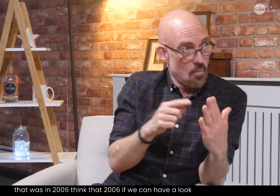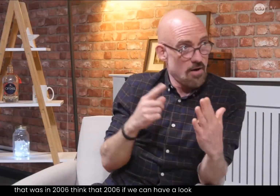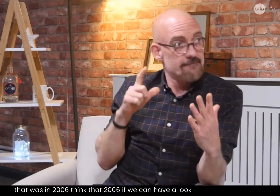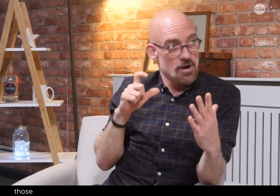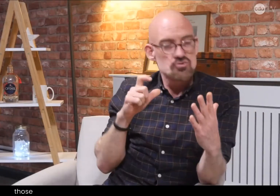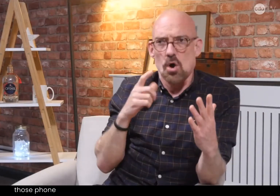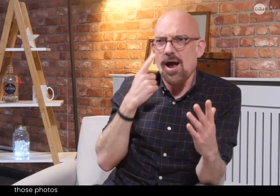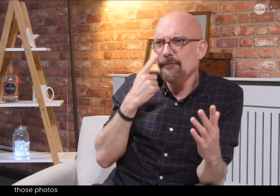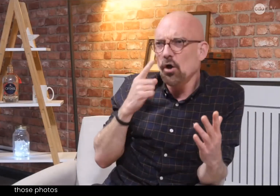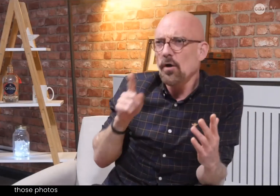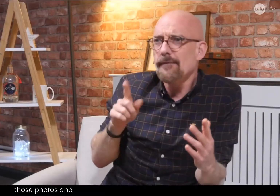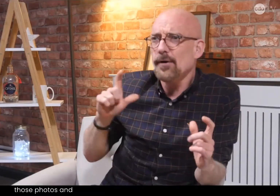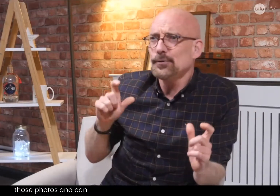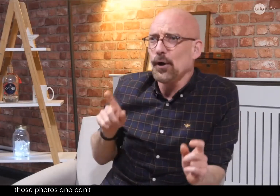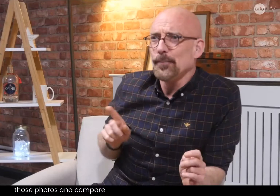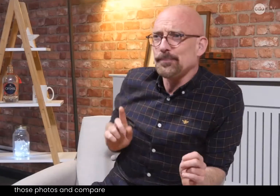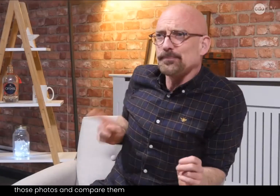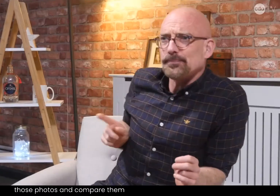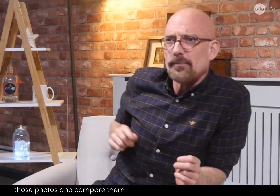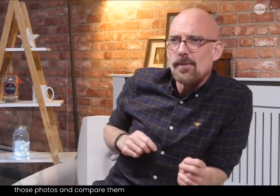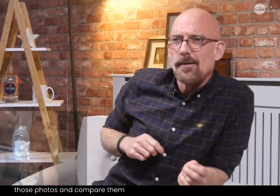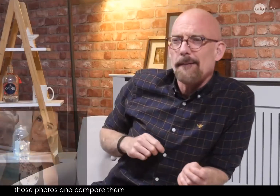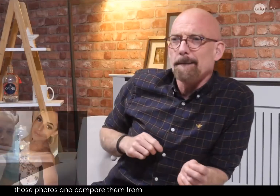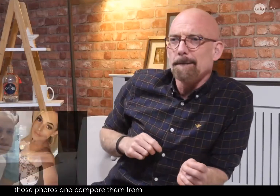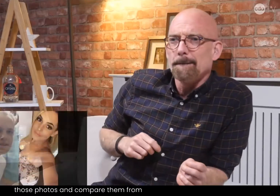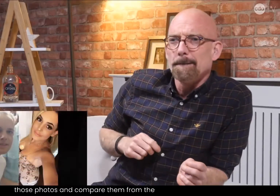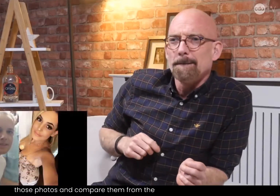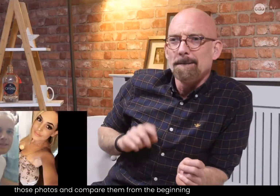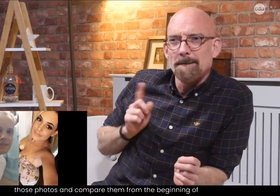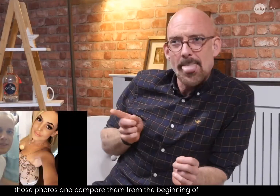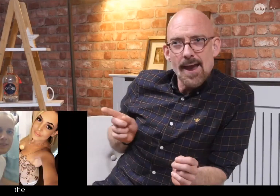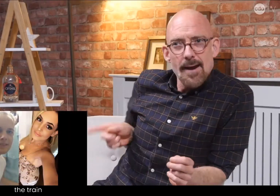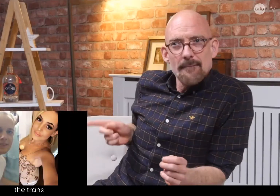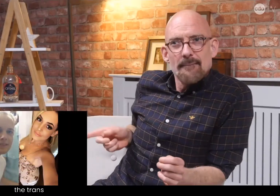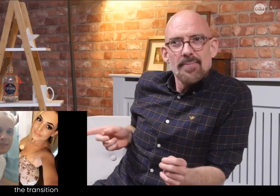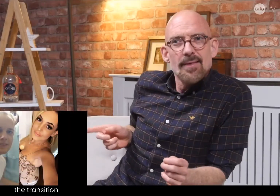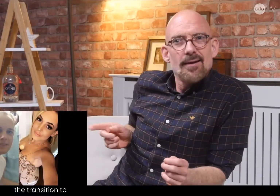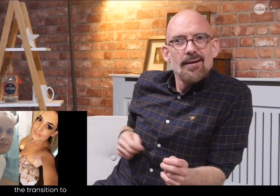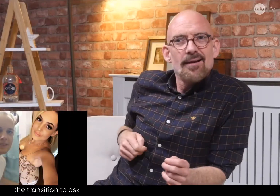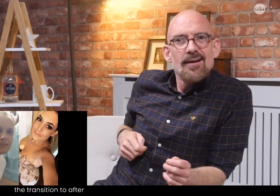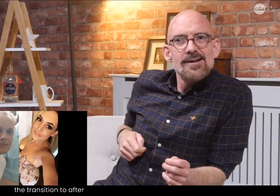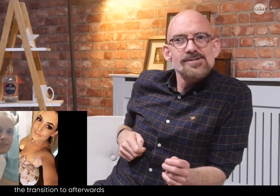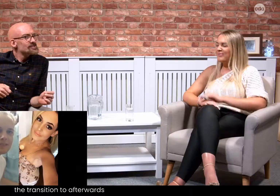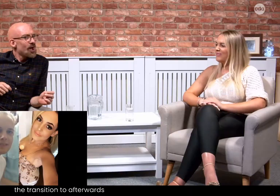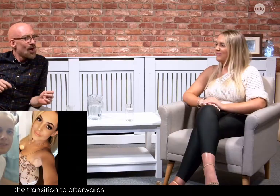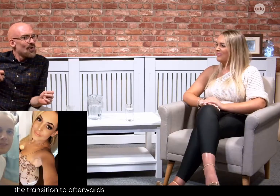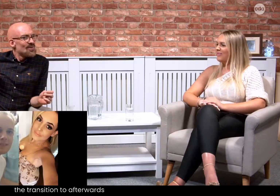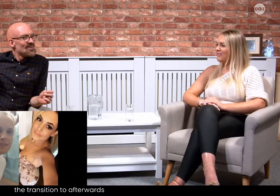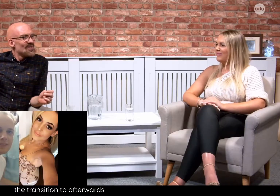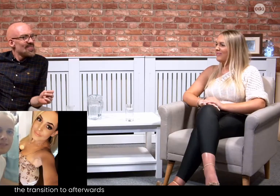compare them from the beginning of the transition to afterwards. There we go.